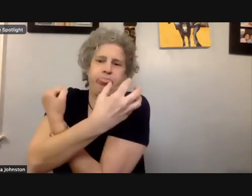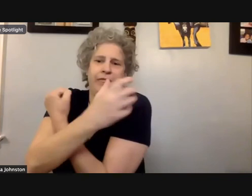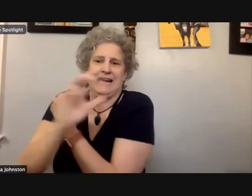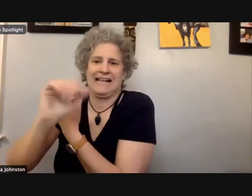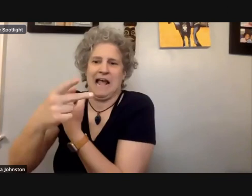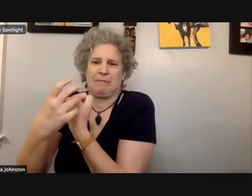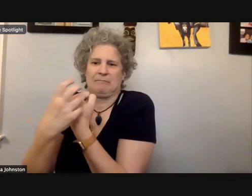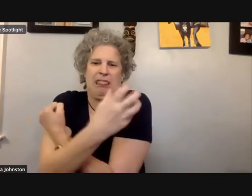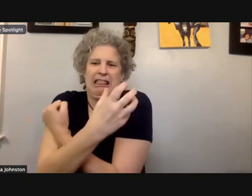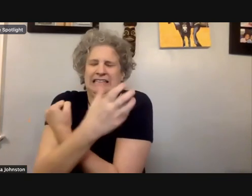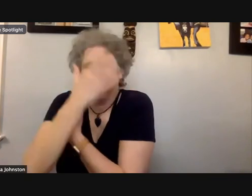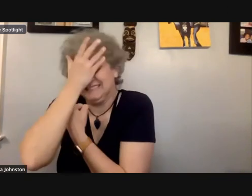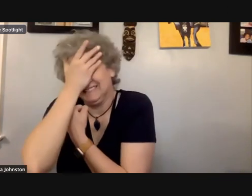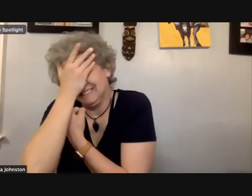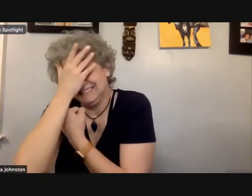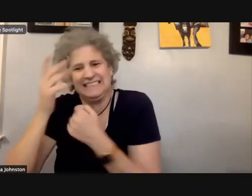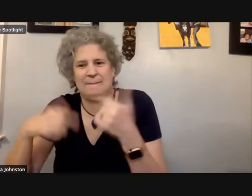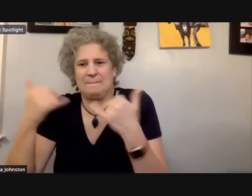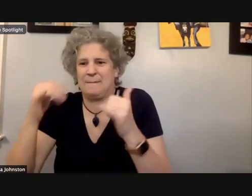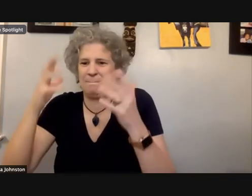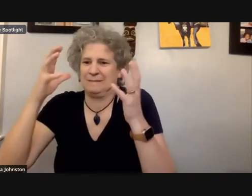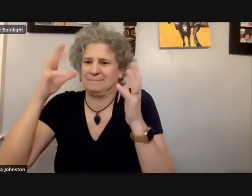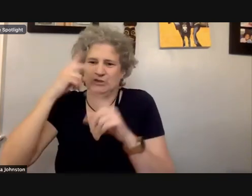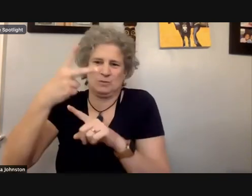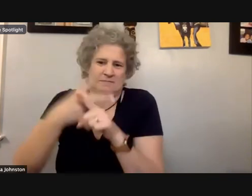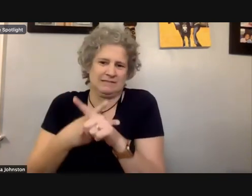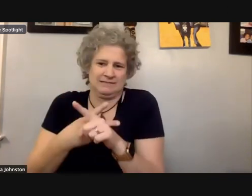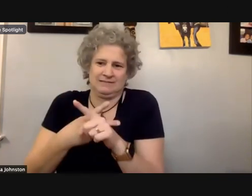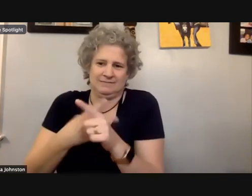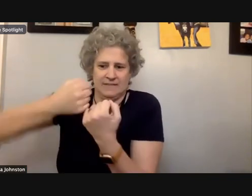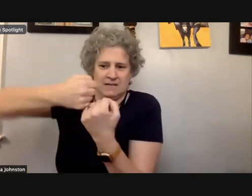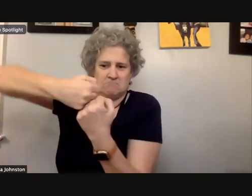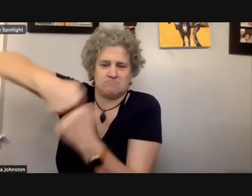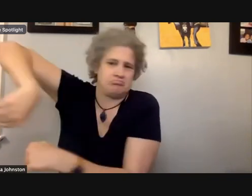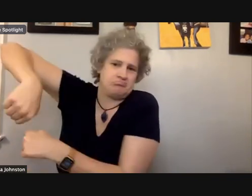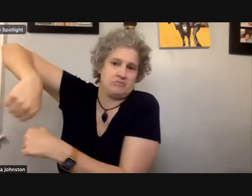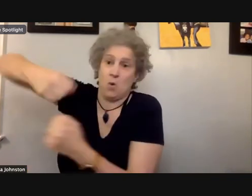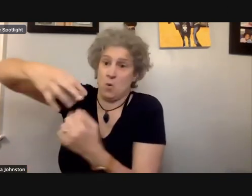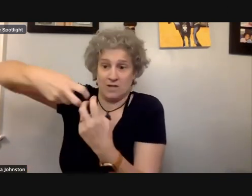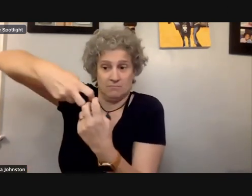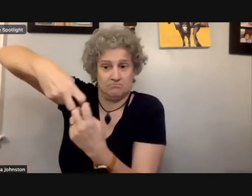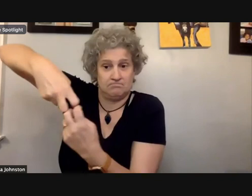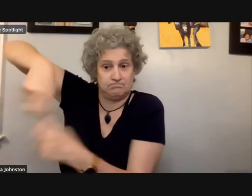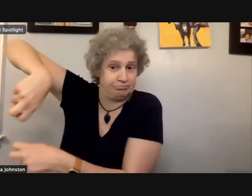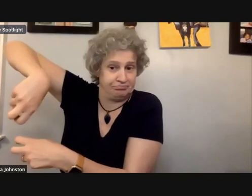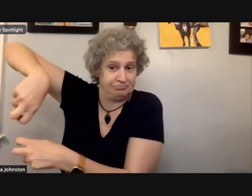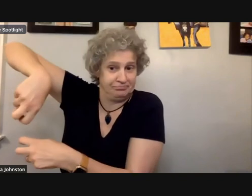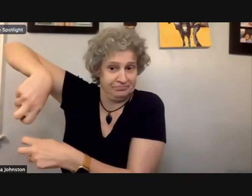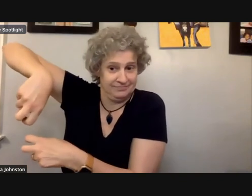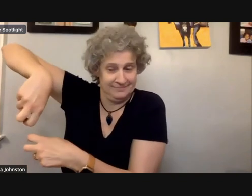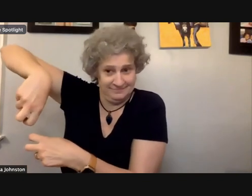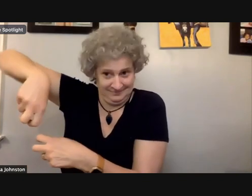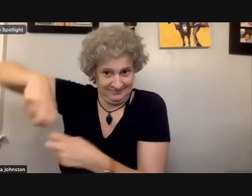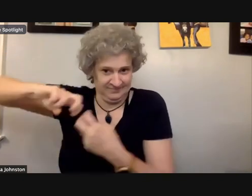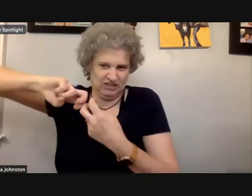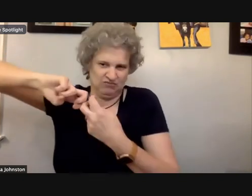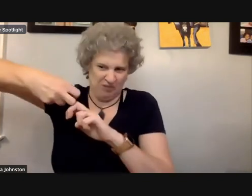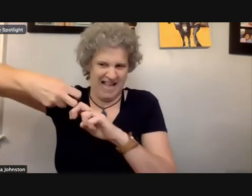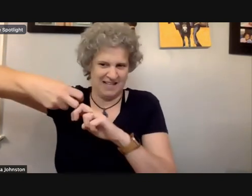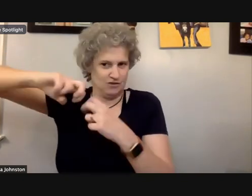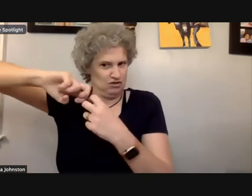so my knee, my kneecap was pushed out of place. I couldn't play basketball for 2 months.